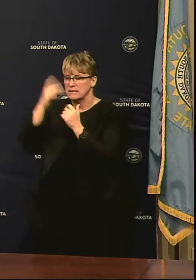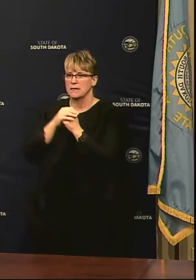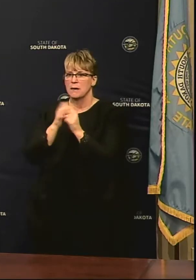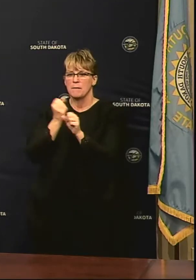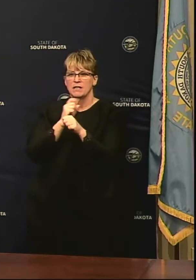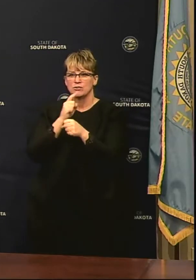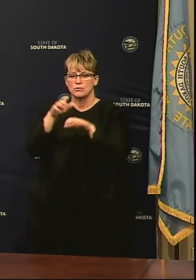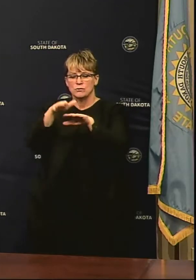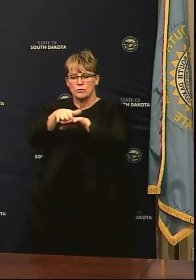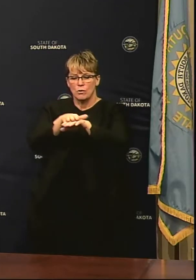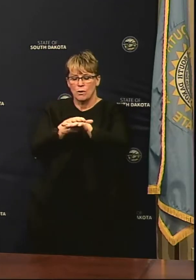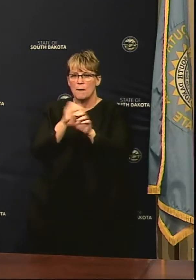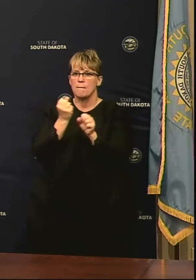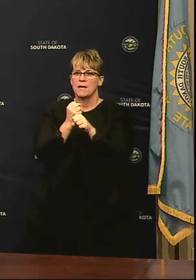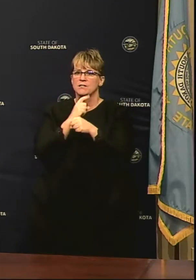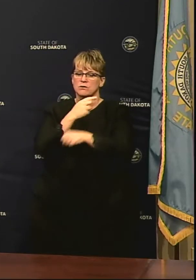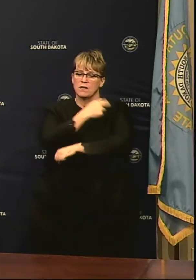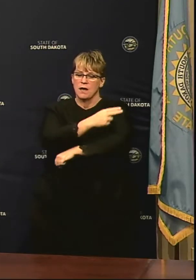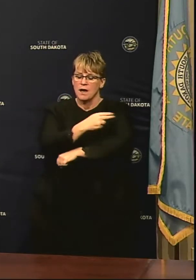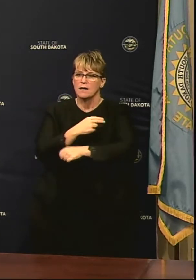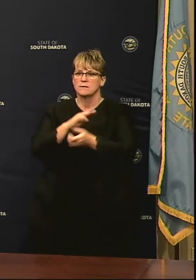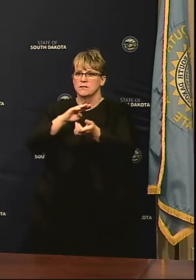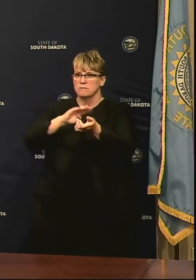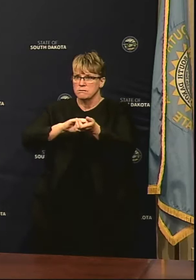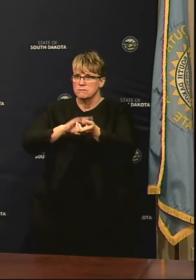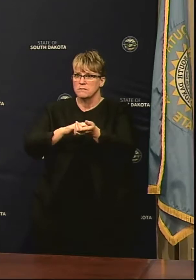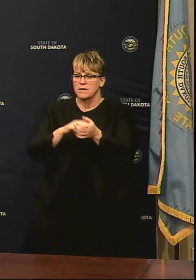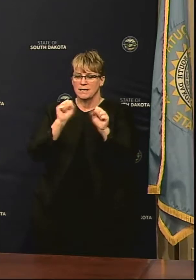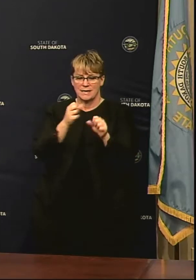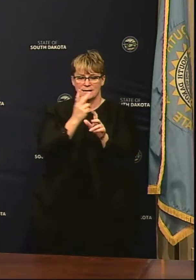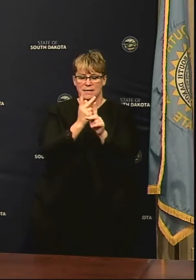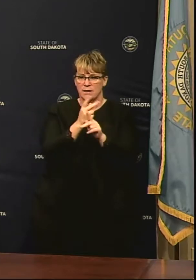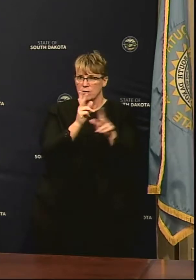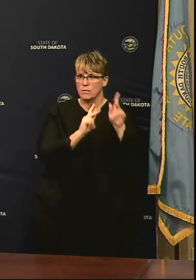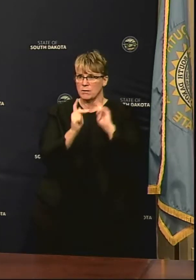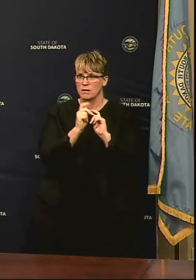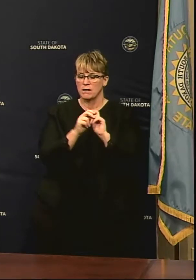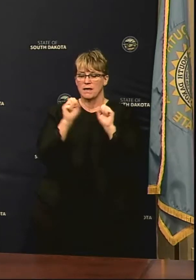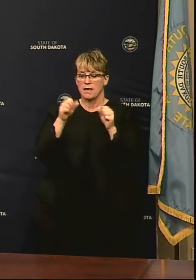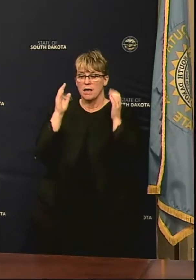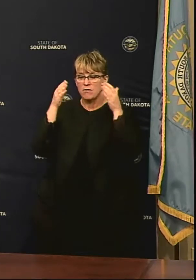our hospitals and our health systems have the opportunity to take care of people and can